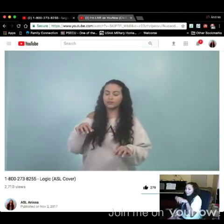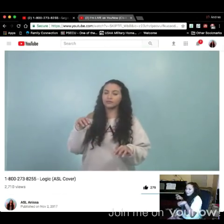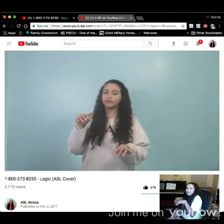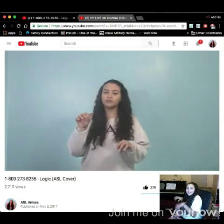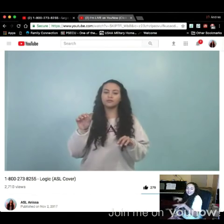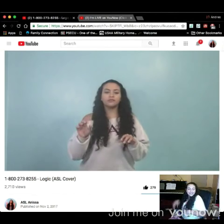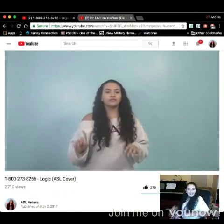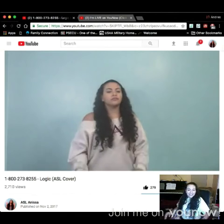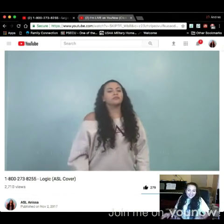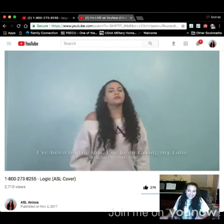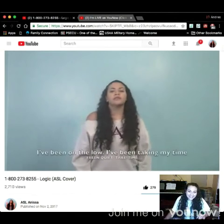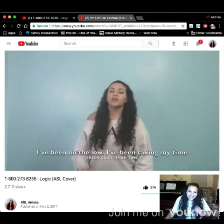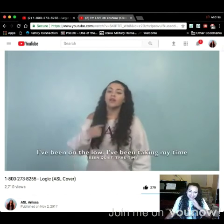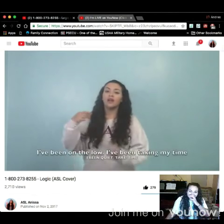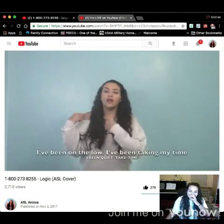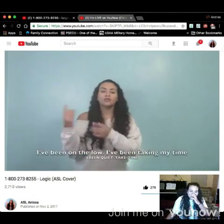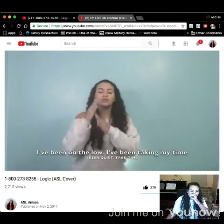pterodactyl playing the piano.